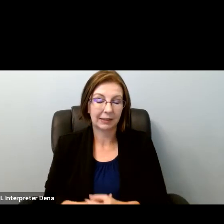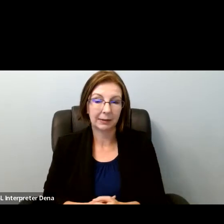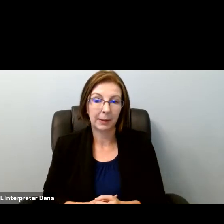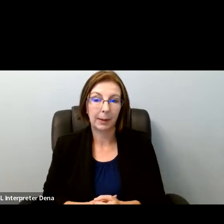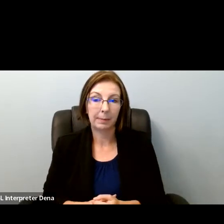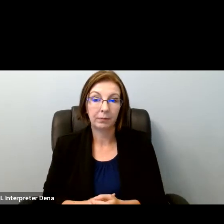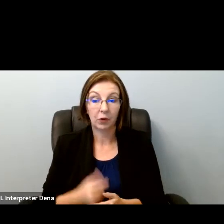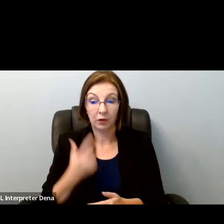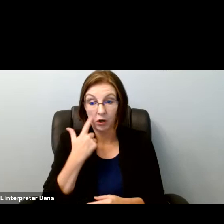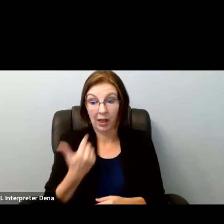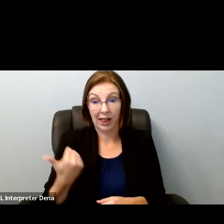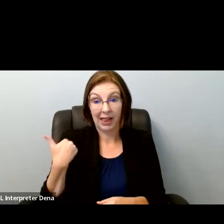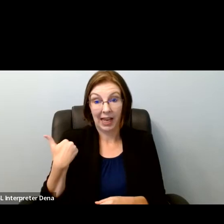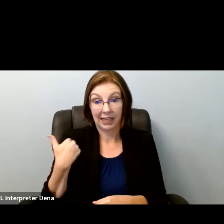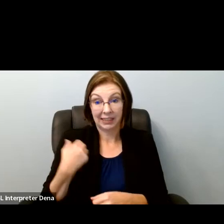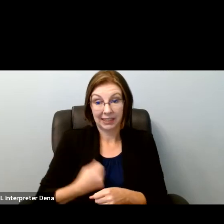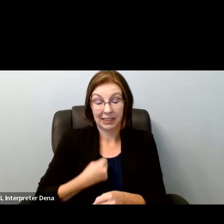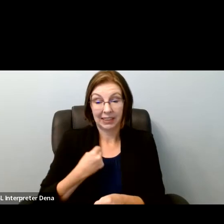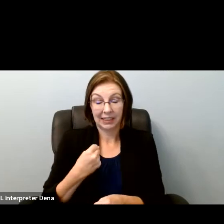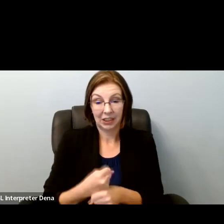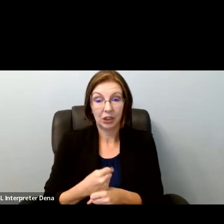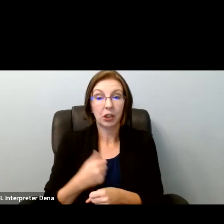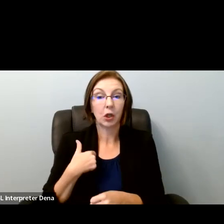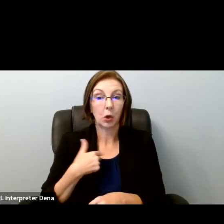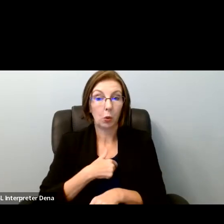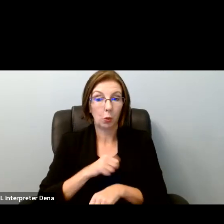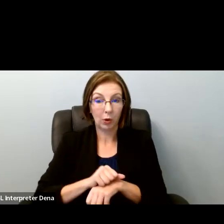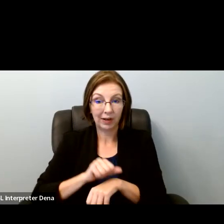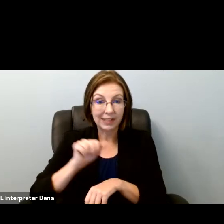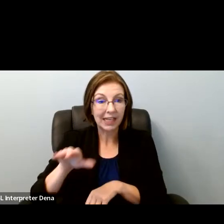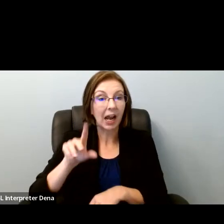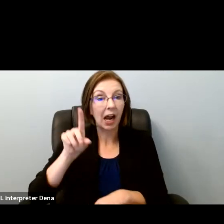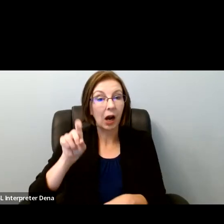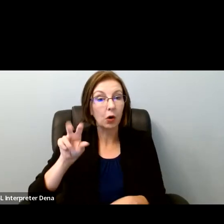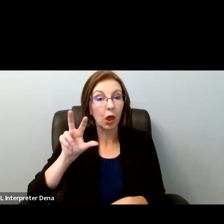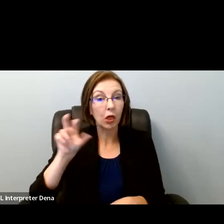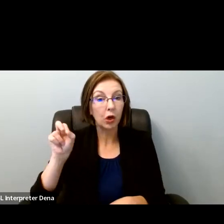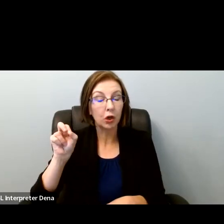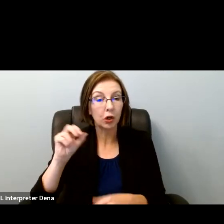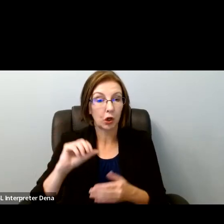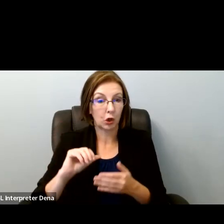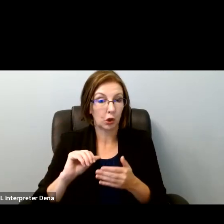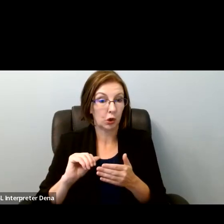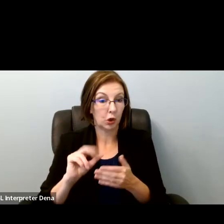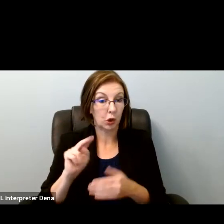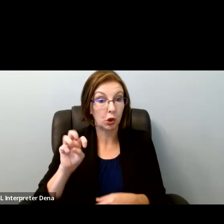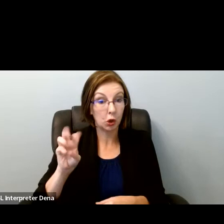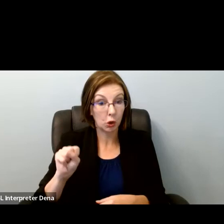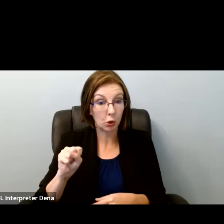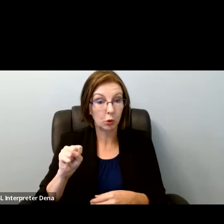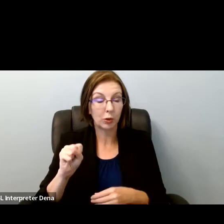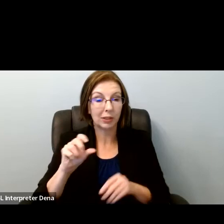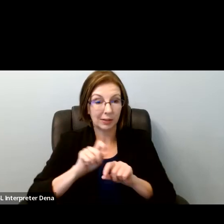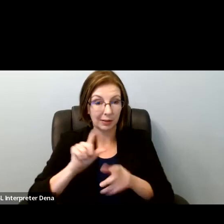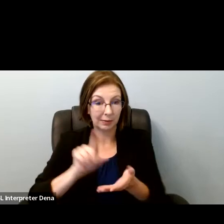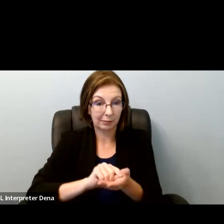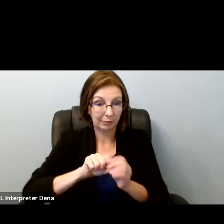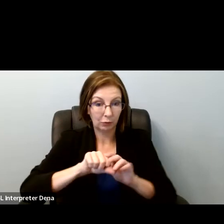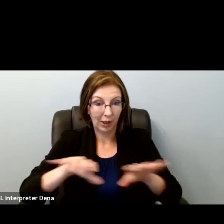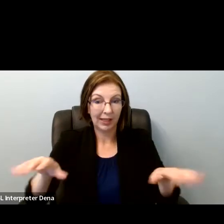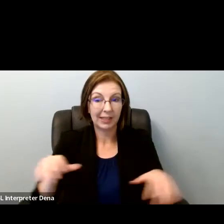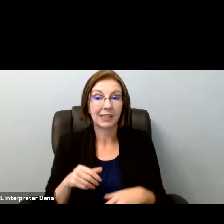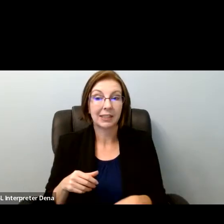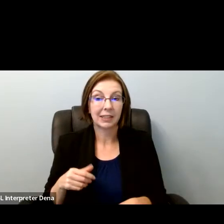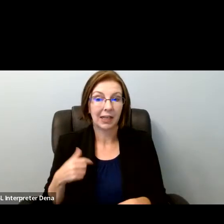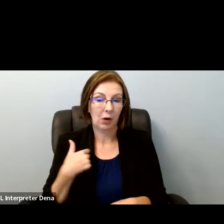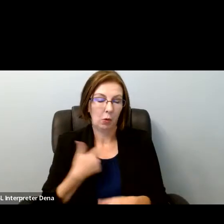Over the last fiscal year, we have sent out over 130 news releases. And we have almost